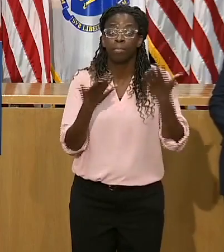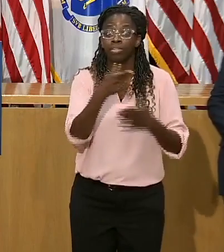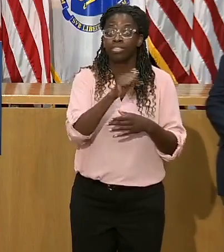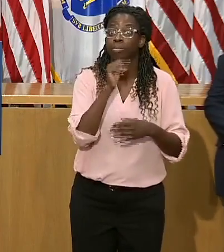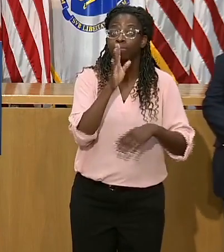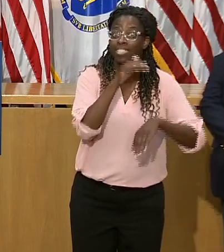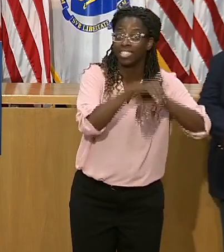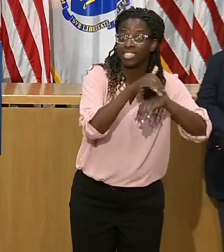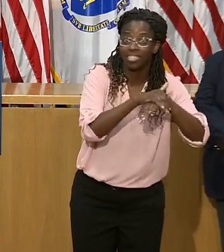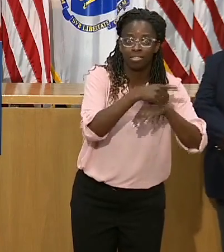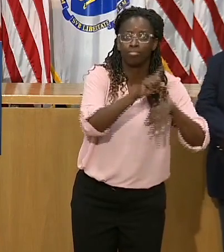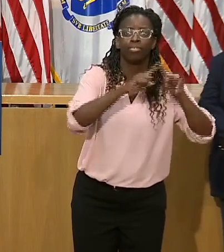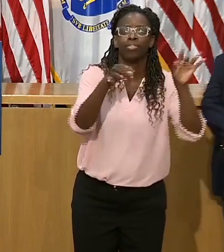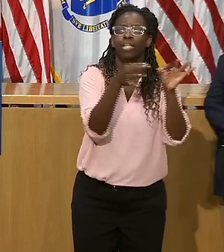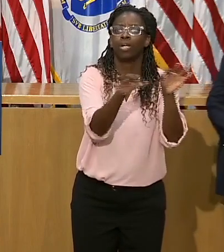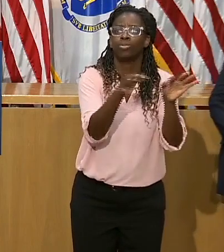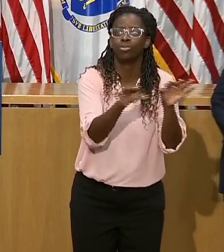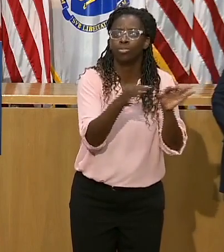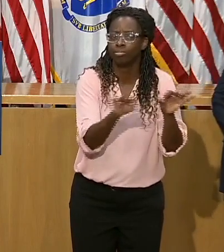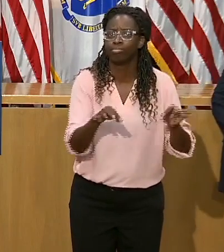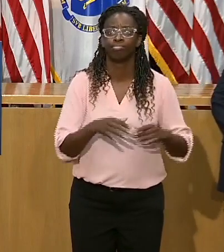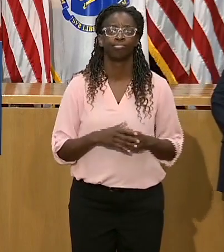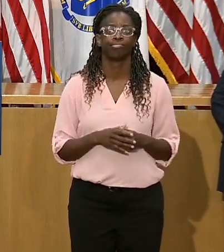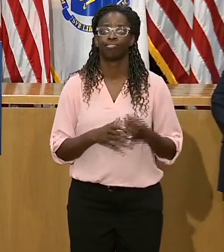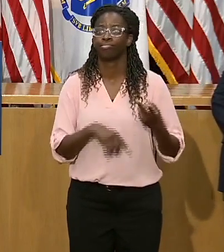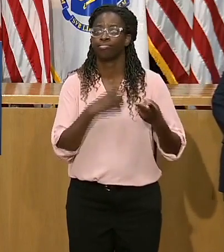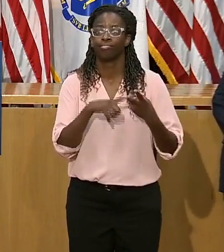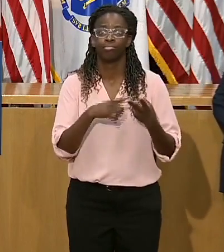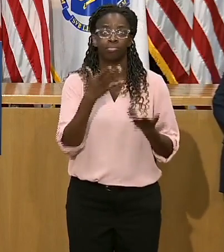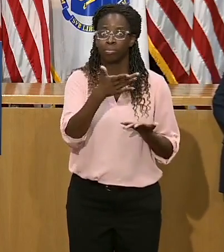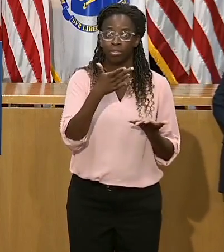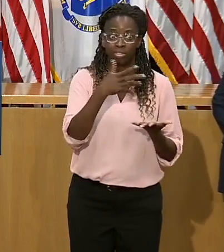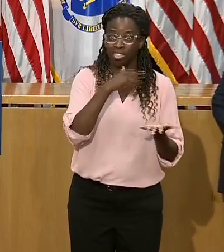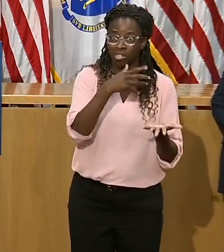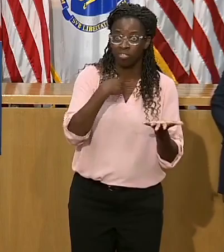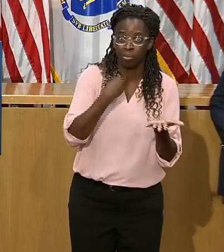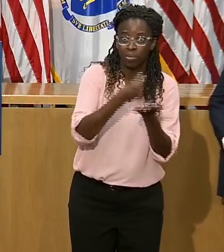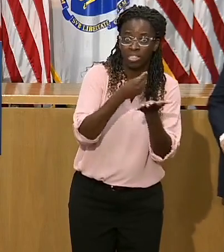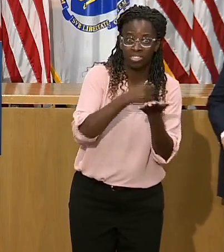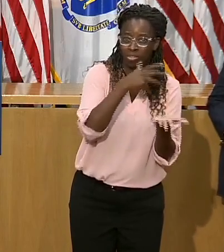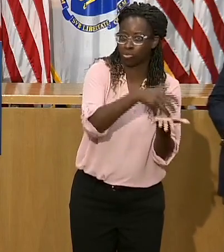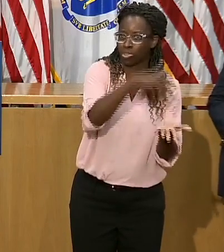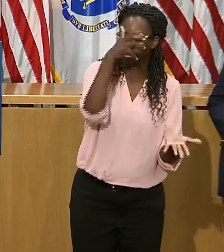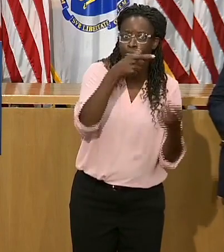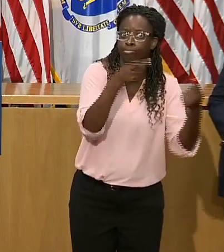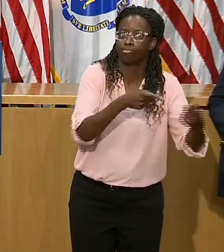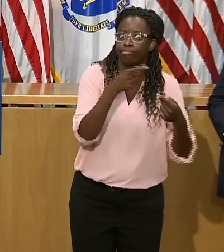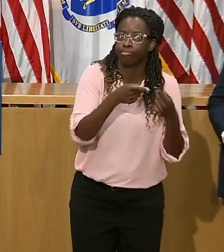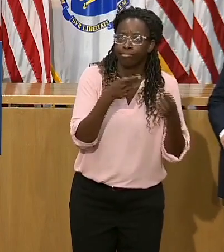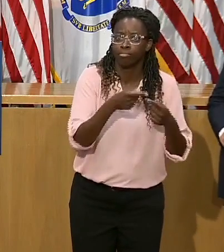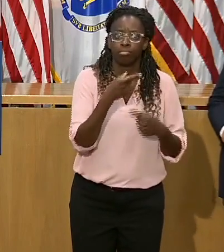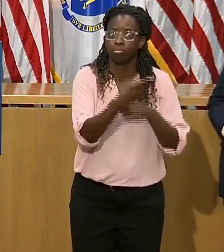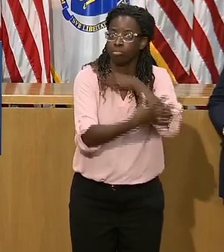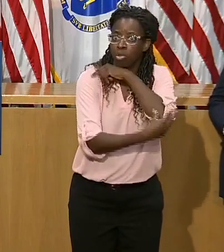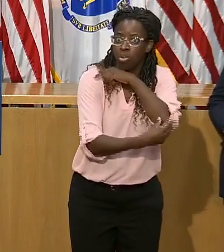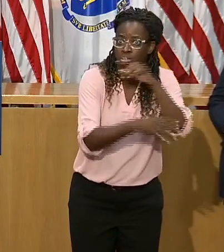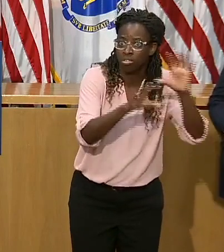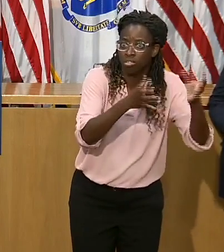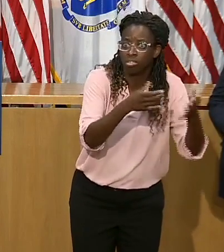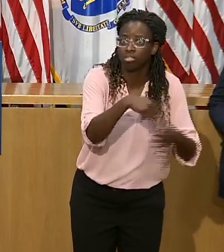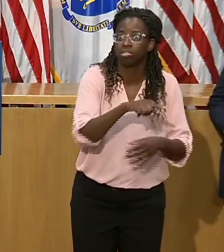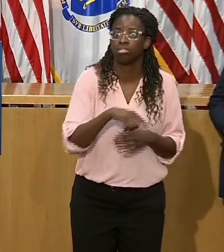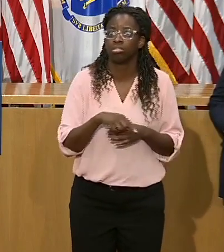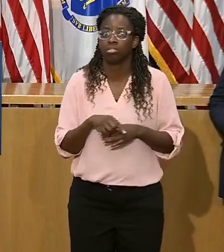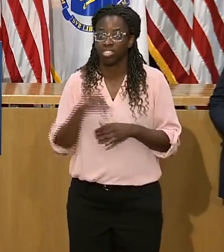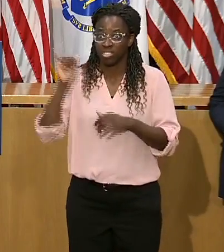primarily serve a low-income population. Included in this funding is $2.3 million dedicated to